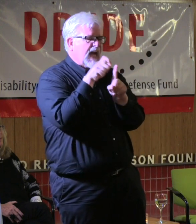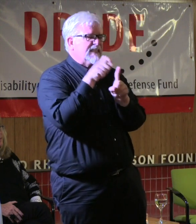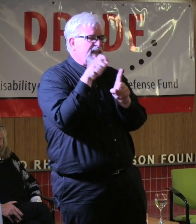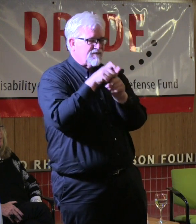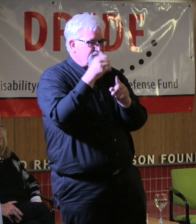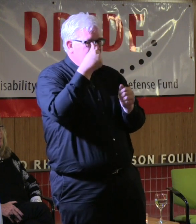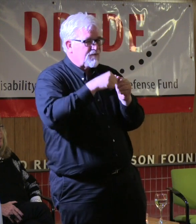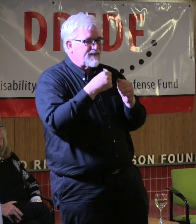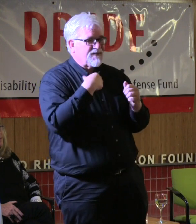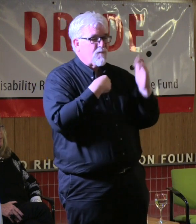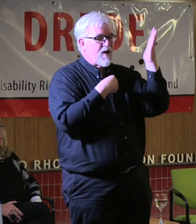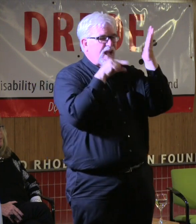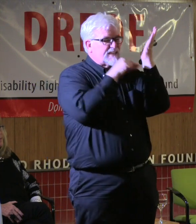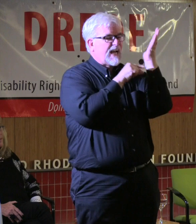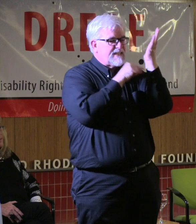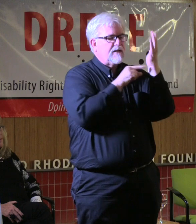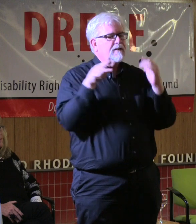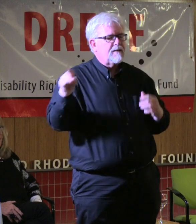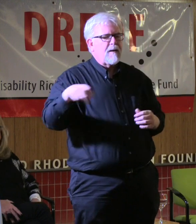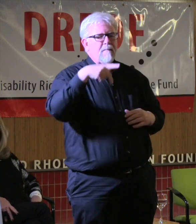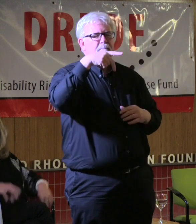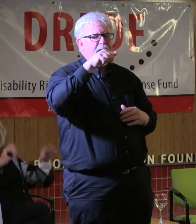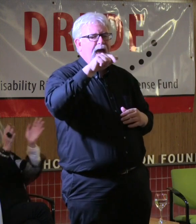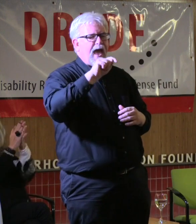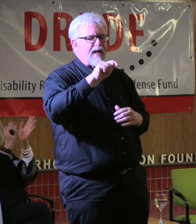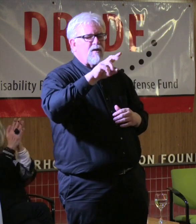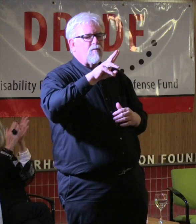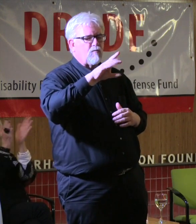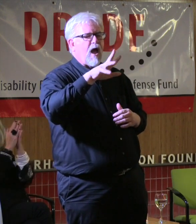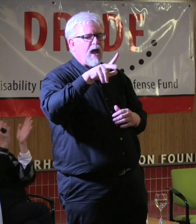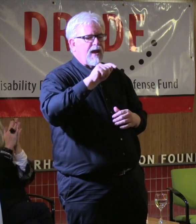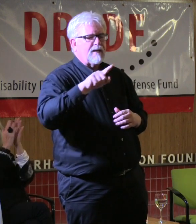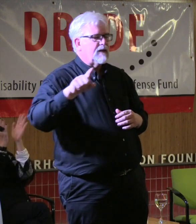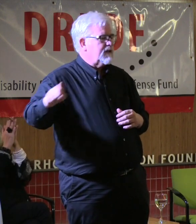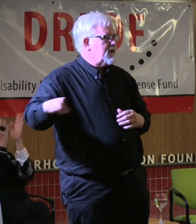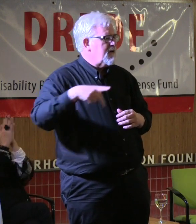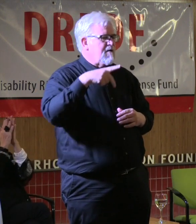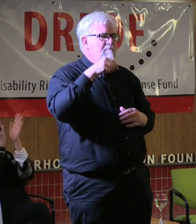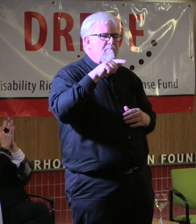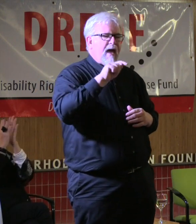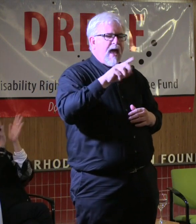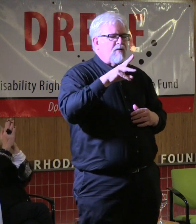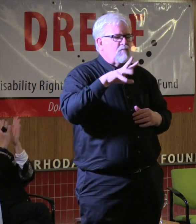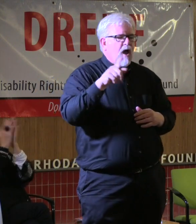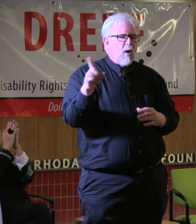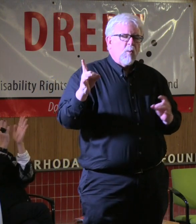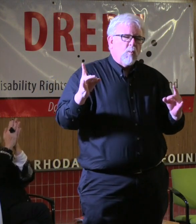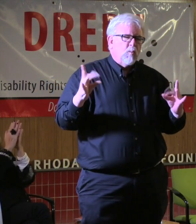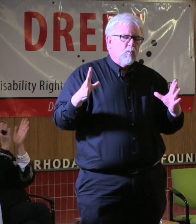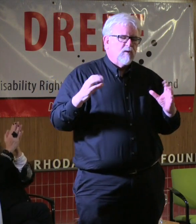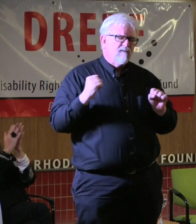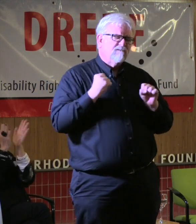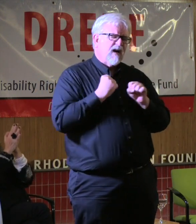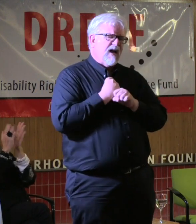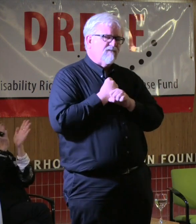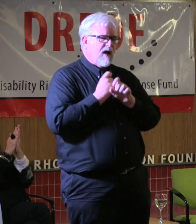that companion to me more than Pat Wright. Pat Wright has just been there every step